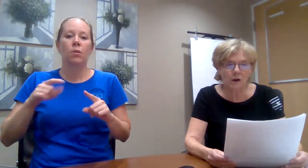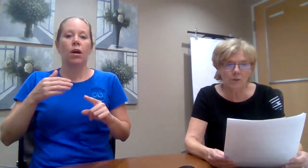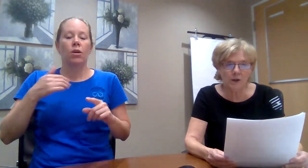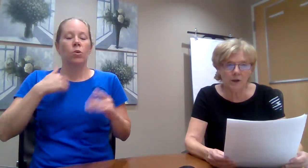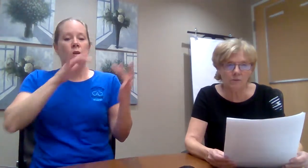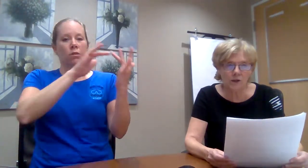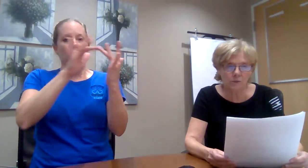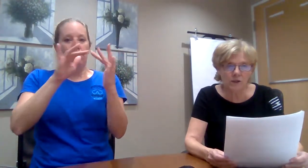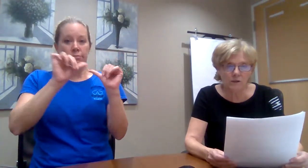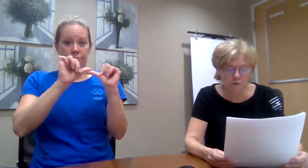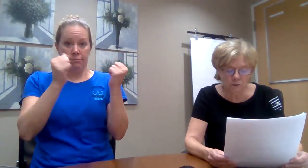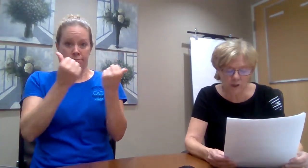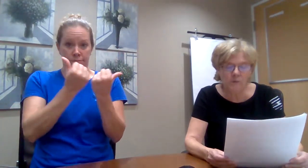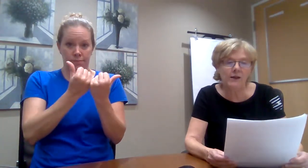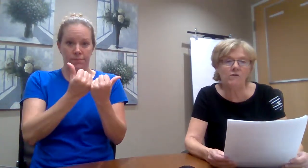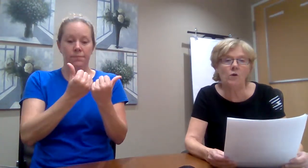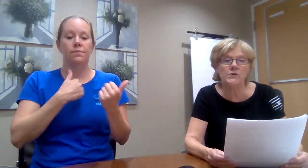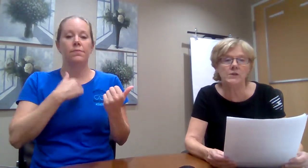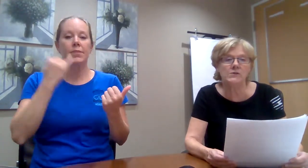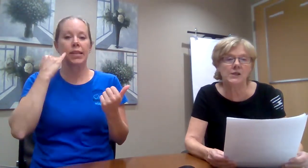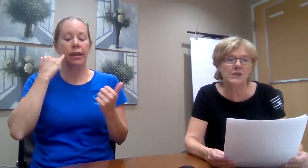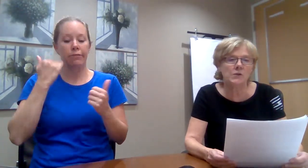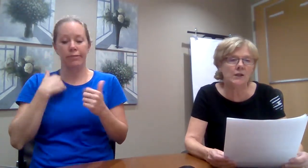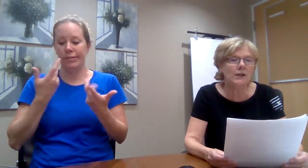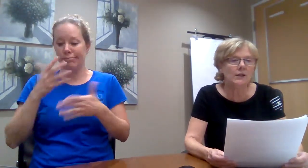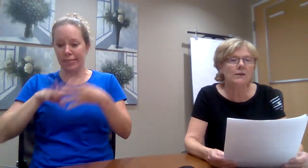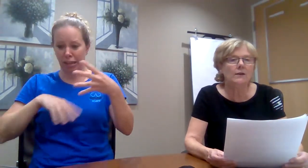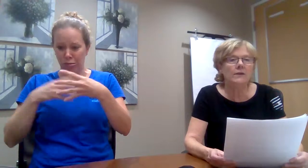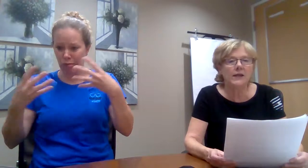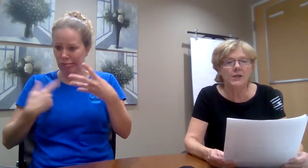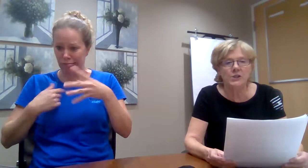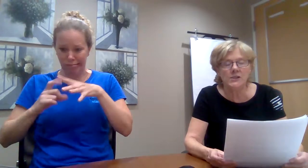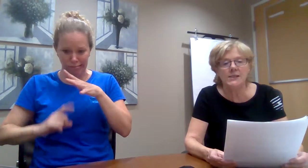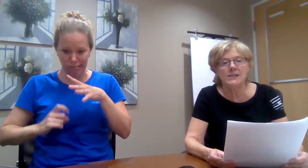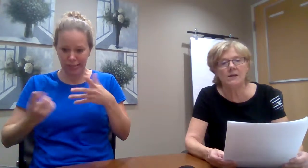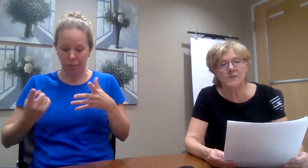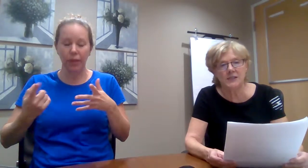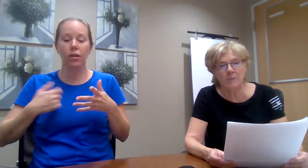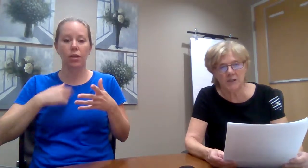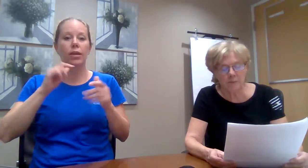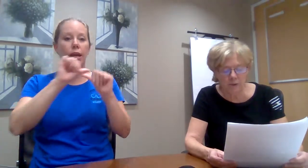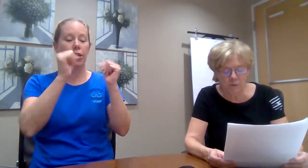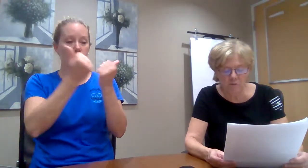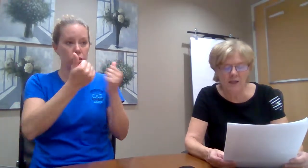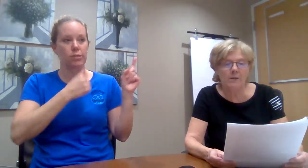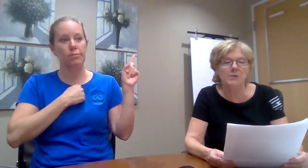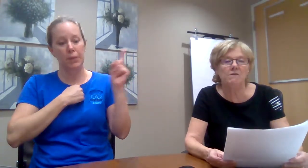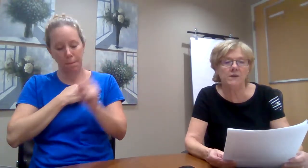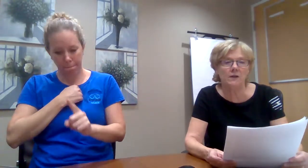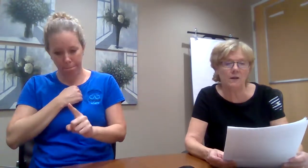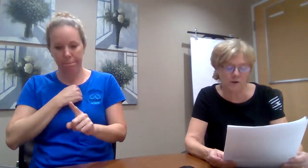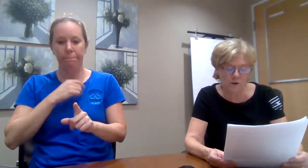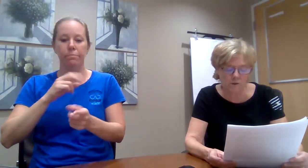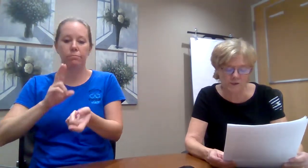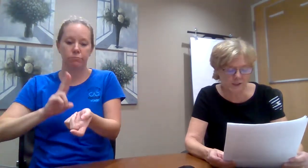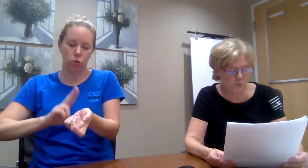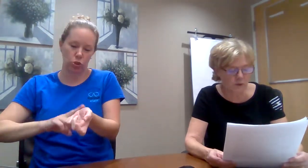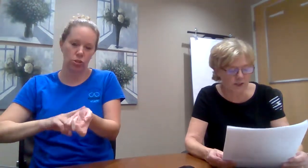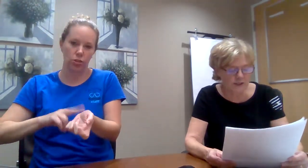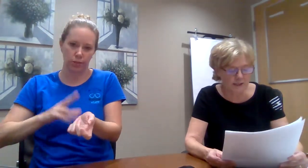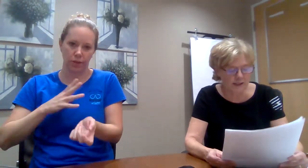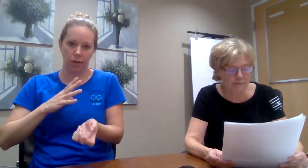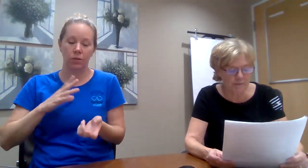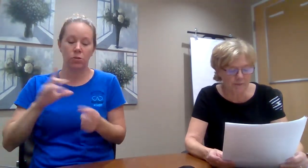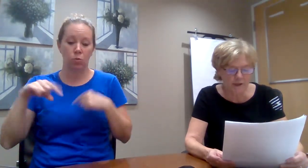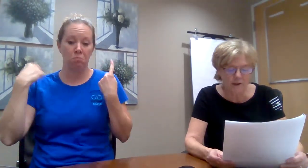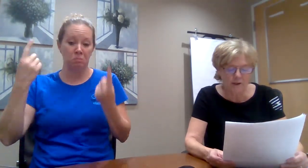that we call upon when we have holes in our schedule, and the agencies have stepped up and we've been able to fill all the holes at this